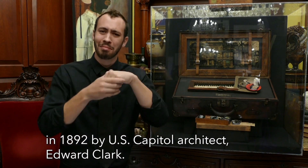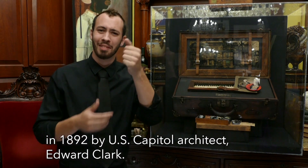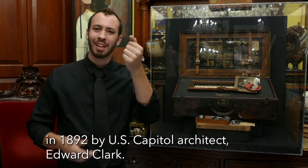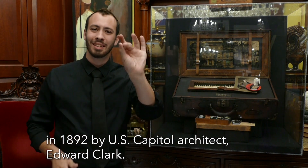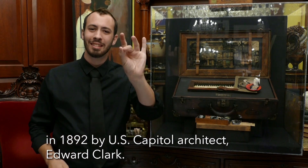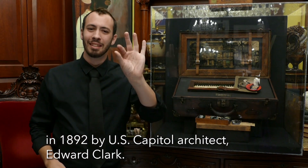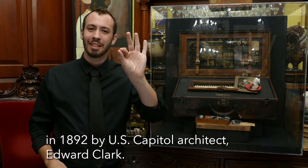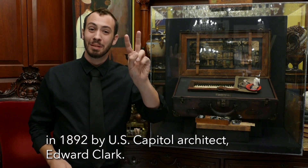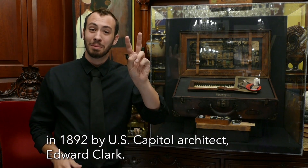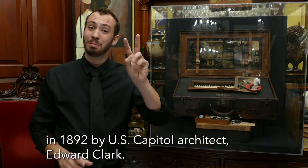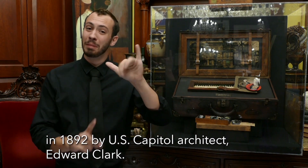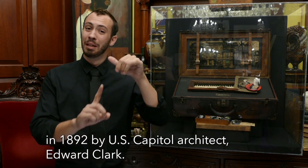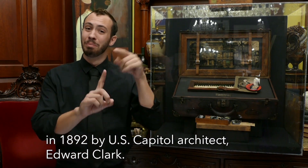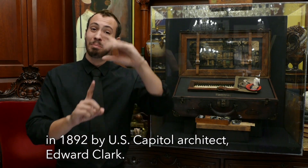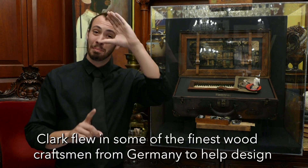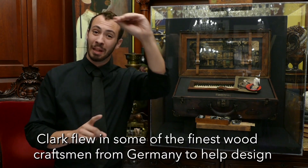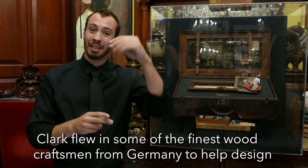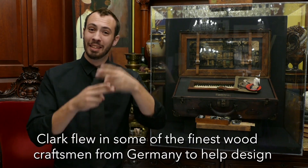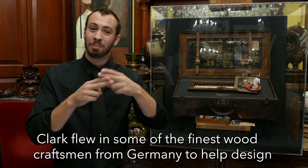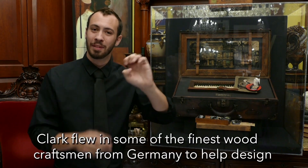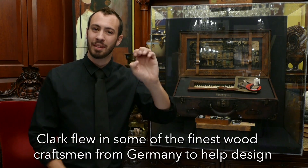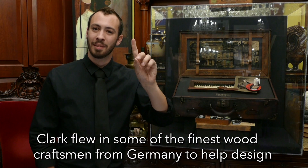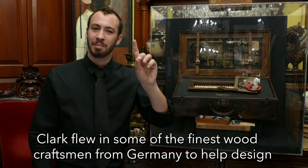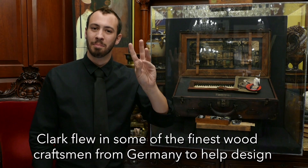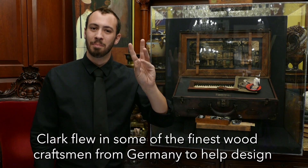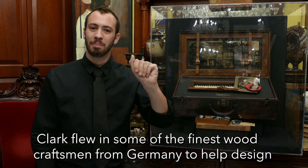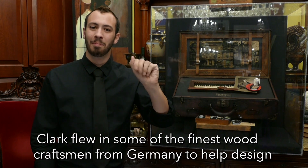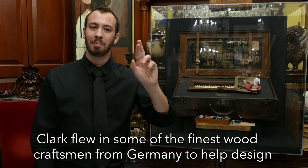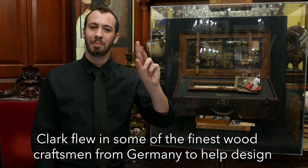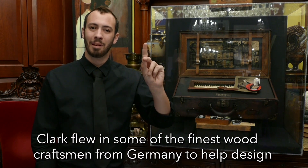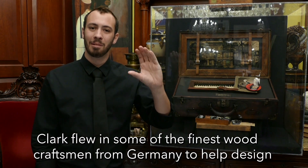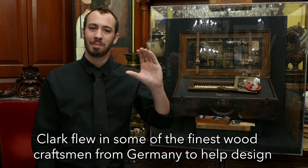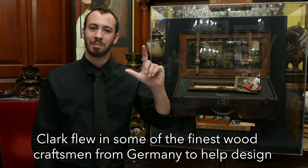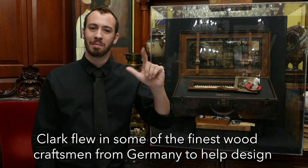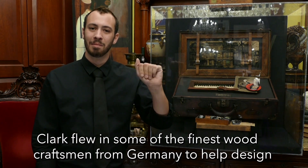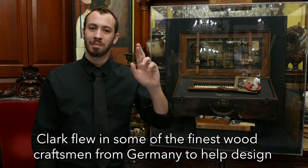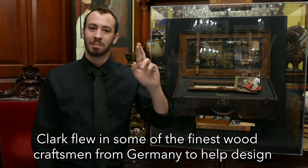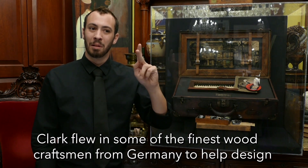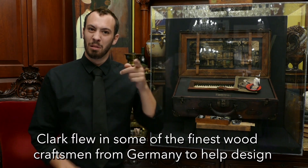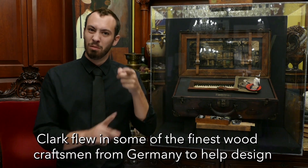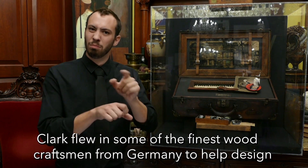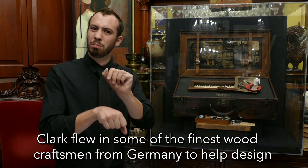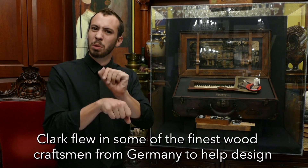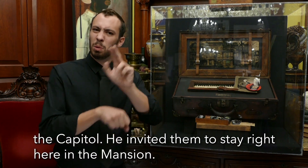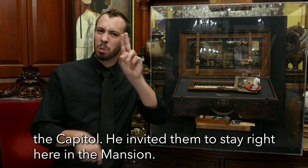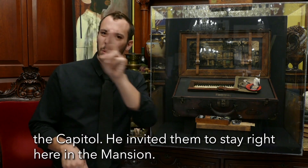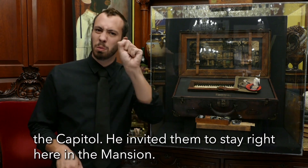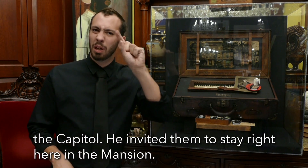Clark. Clark flew in some of the finest wood craftsmen from Germany to help design the Capitol.